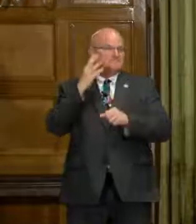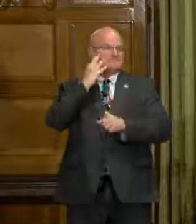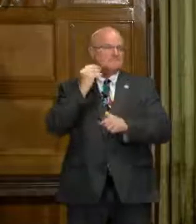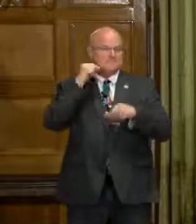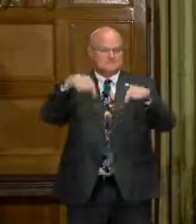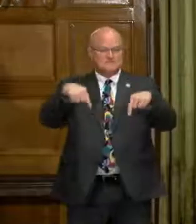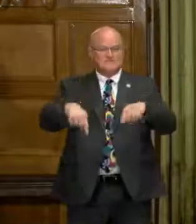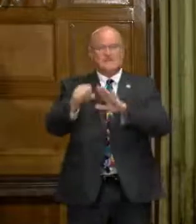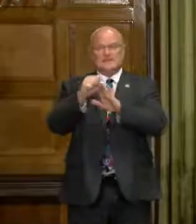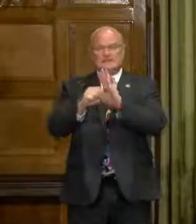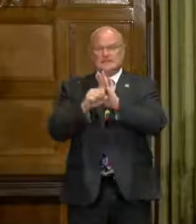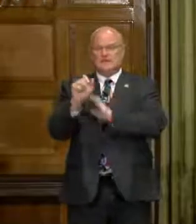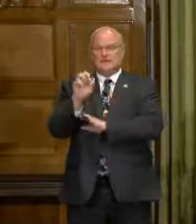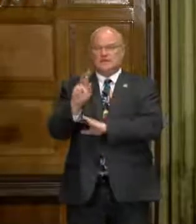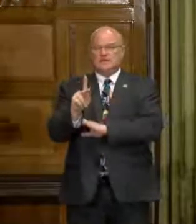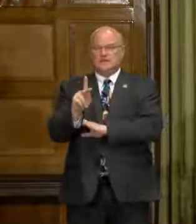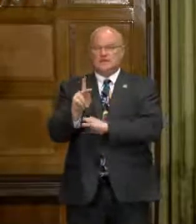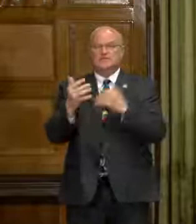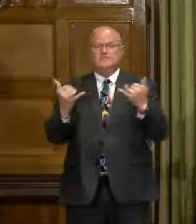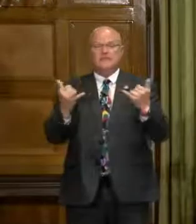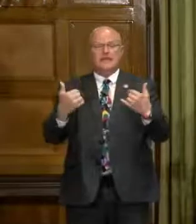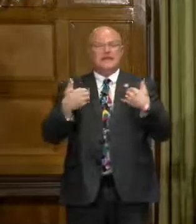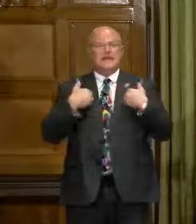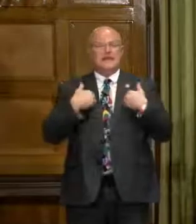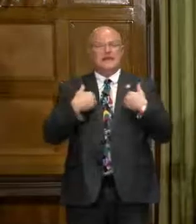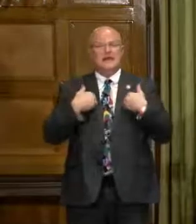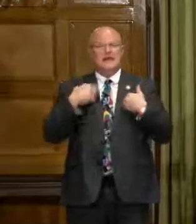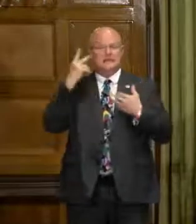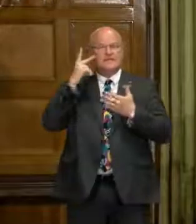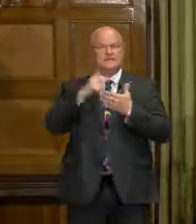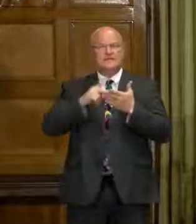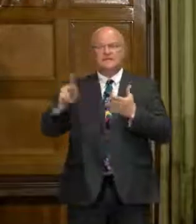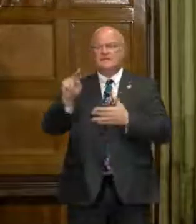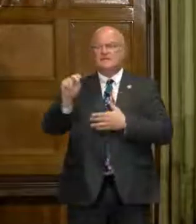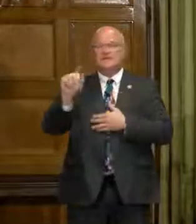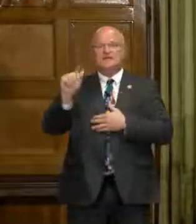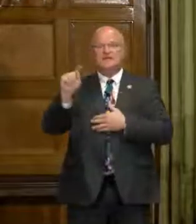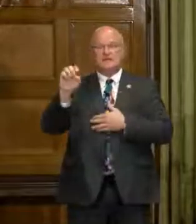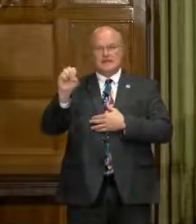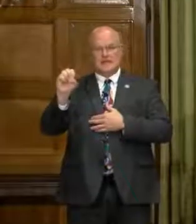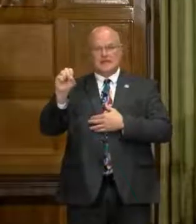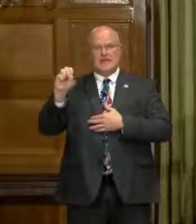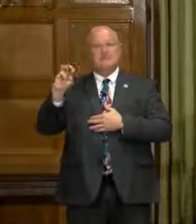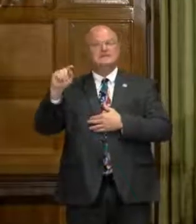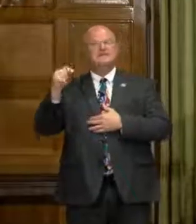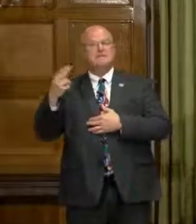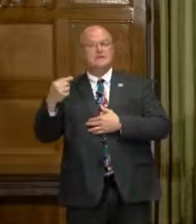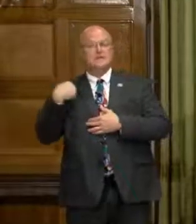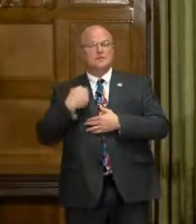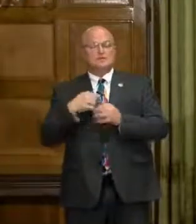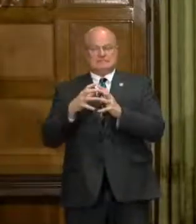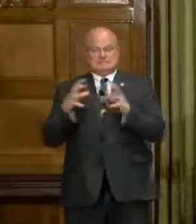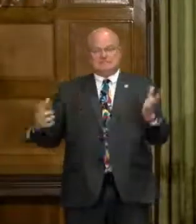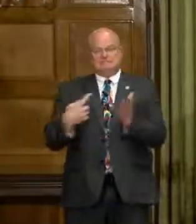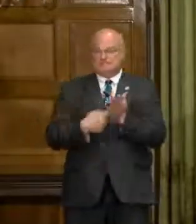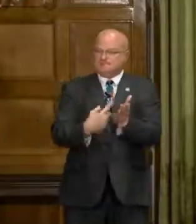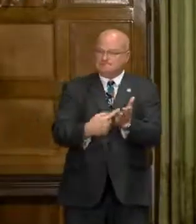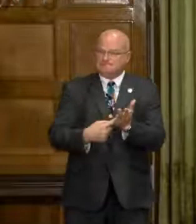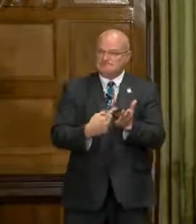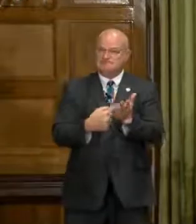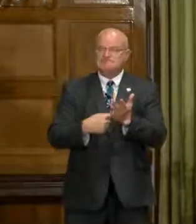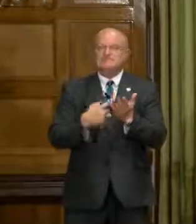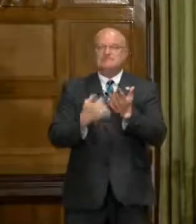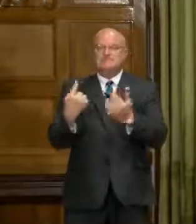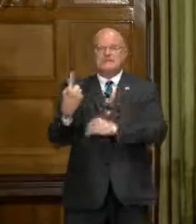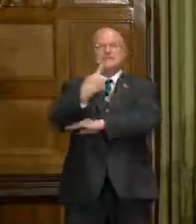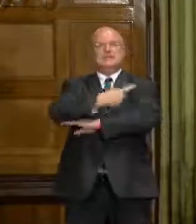experience in our state. I'm joined today by Secretary Nate Smith. We have a fairly heavy discussion agenda